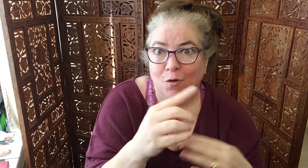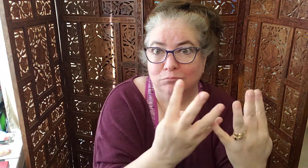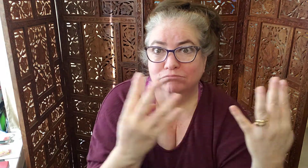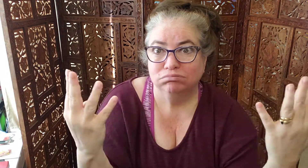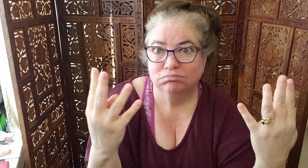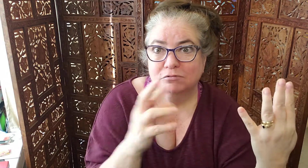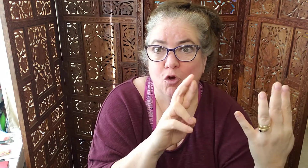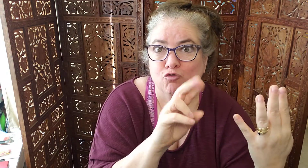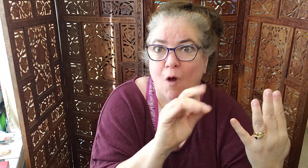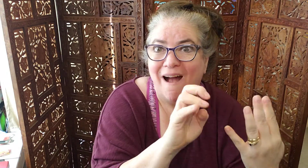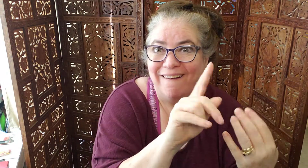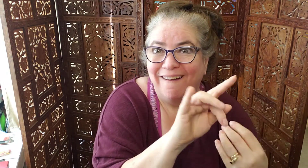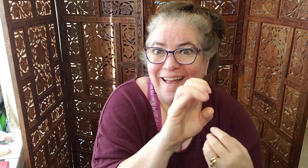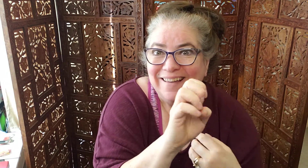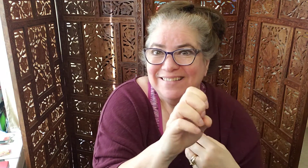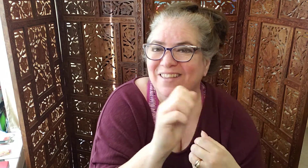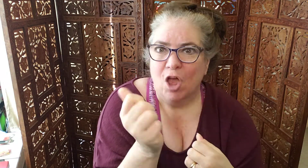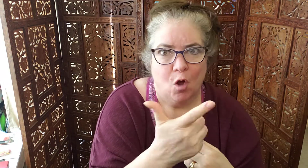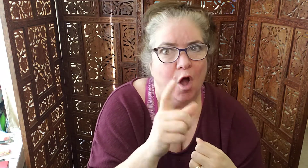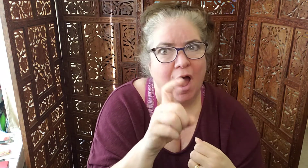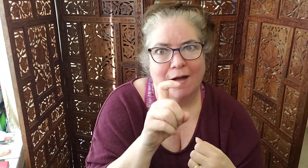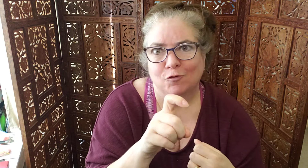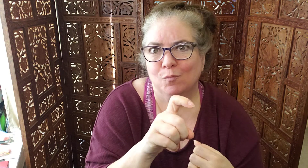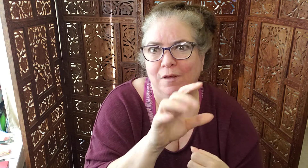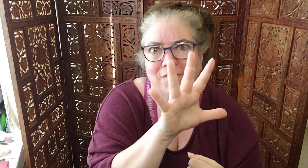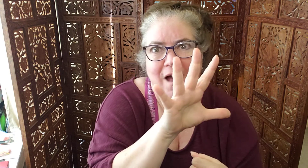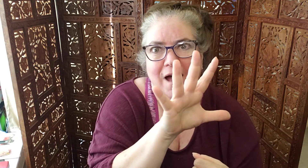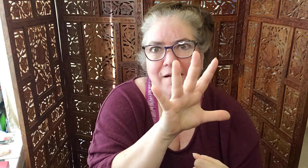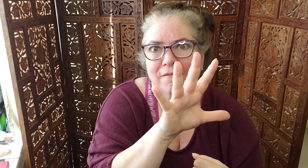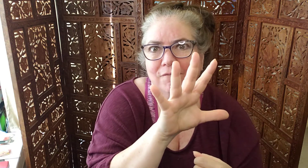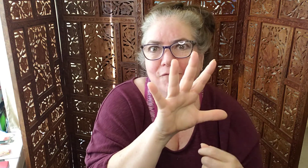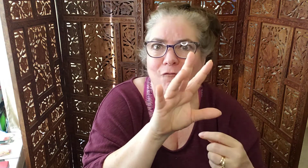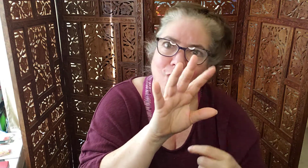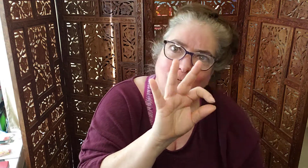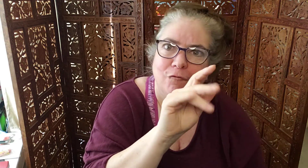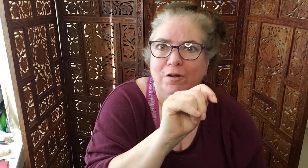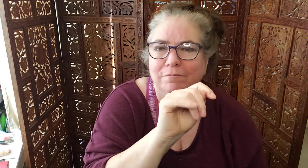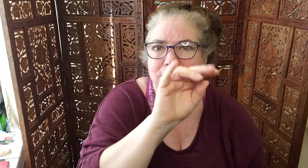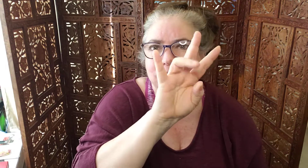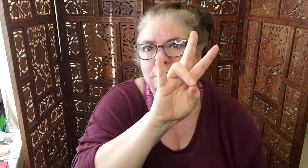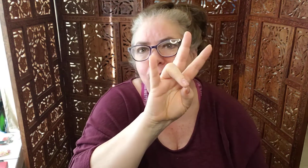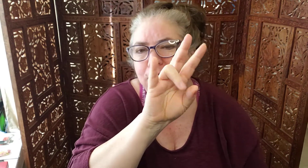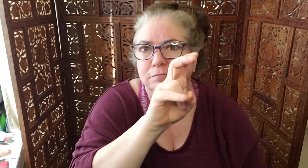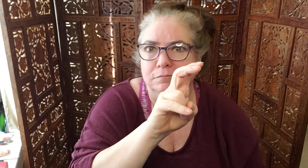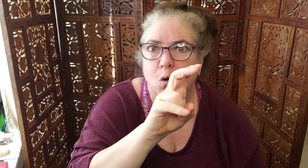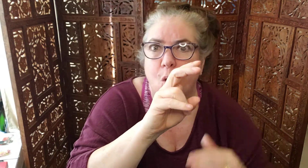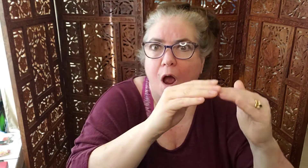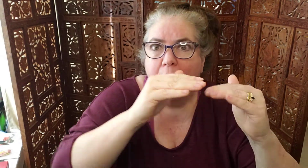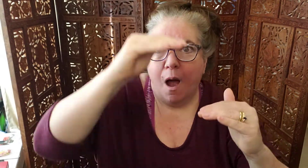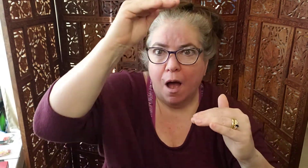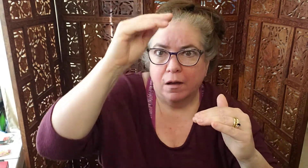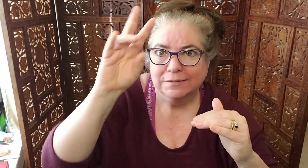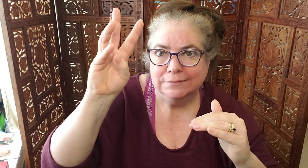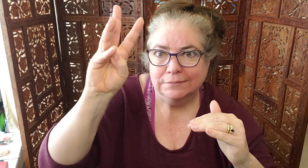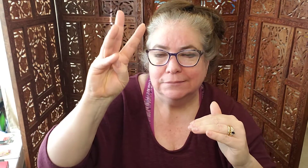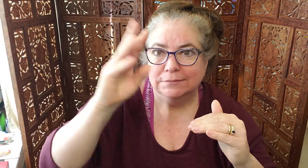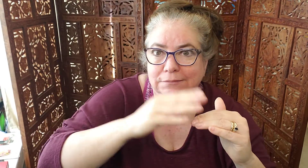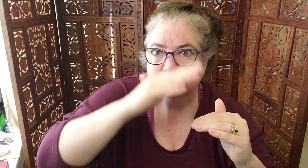They're fabulous. They had to be able to carry these beautiful costumes,